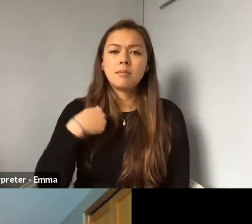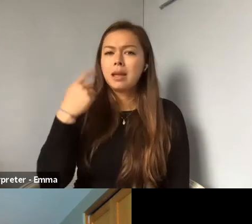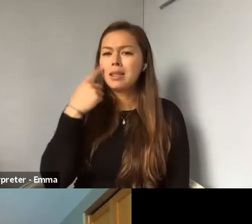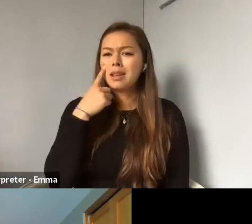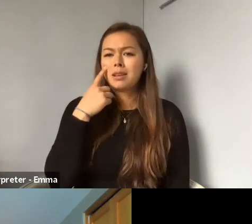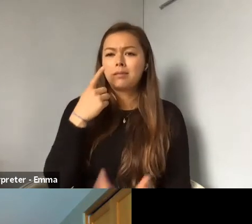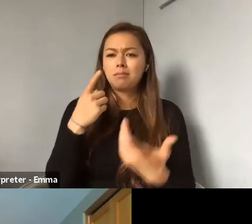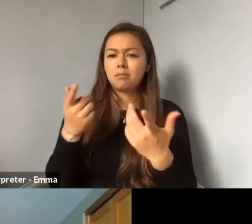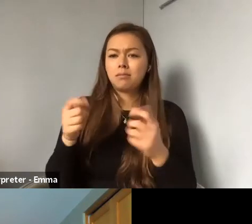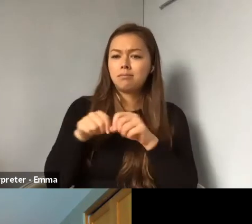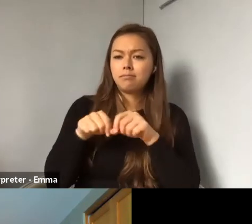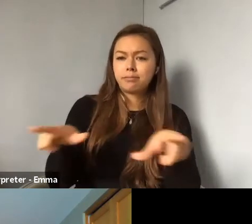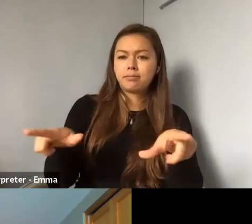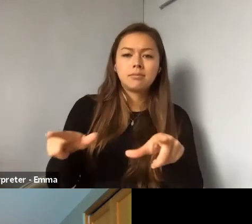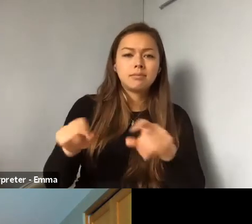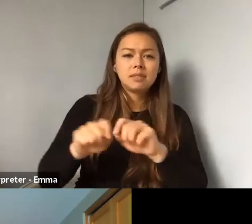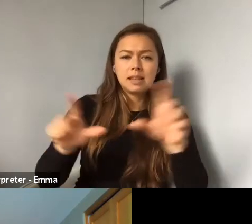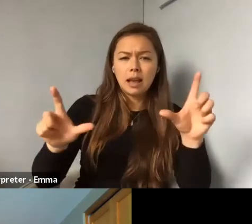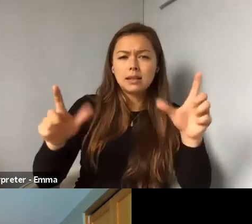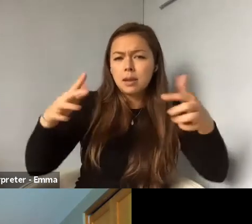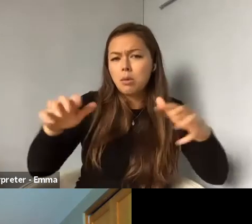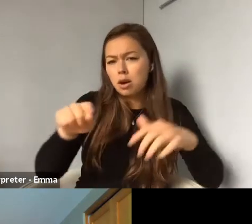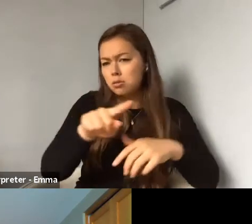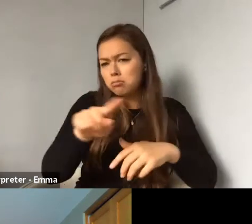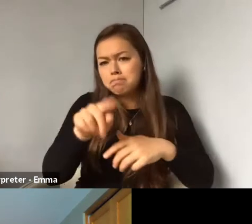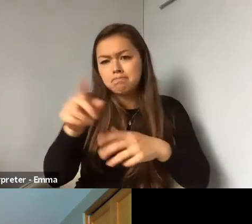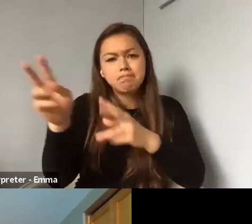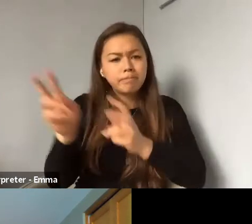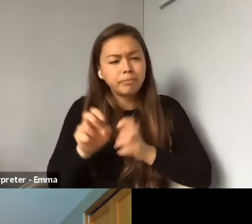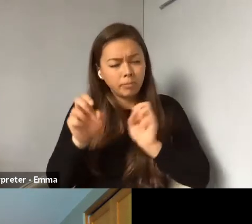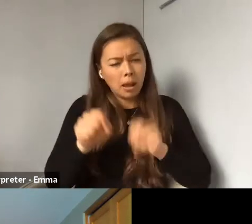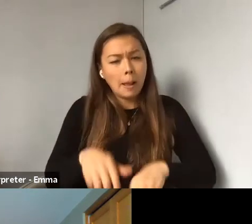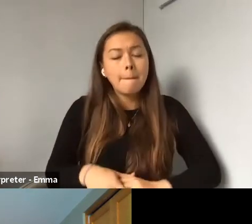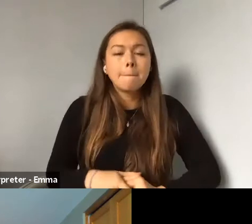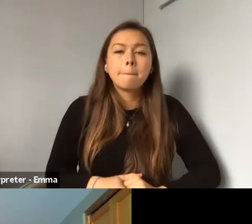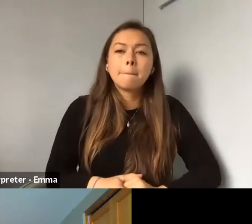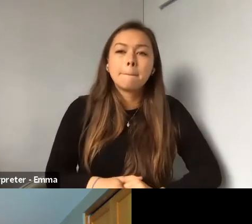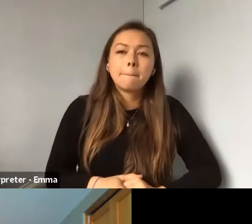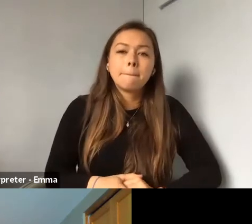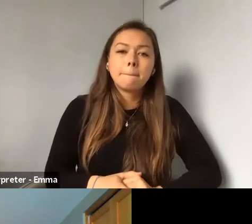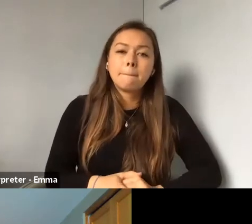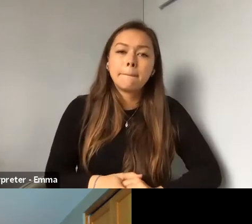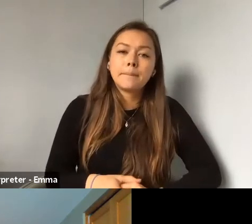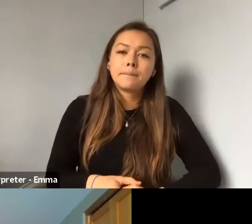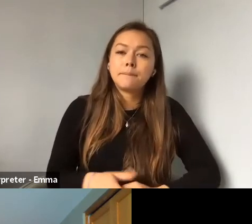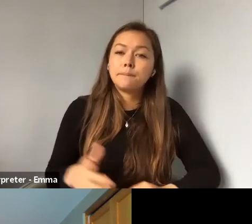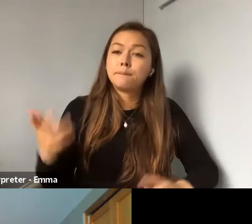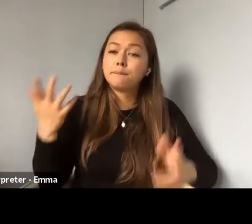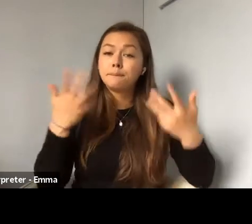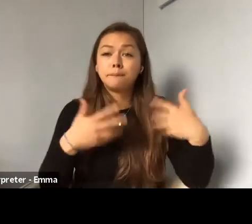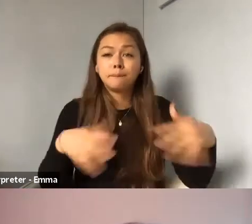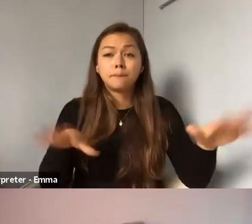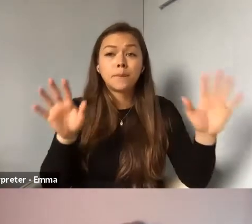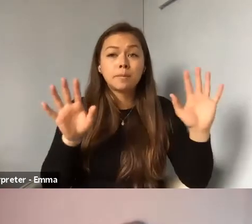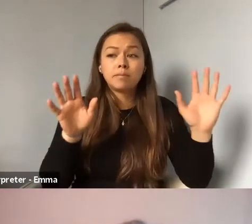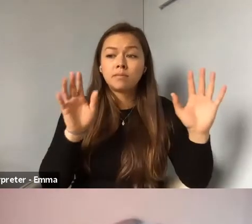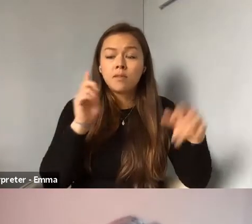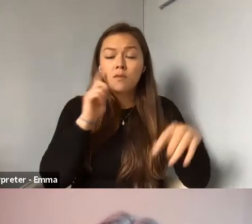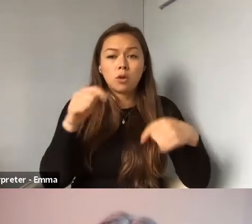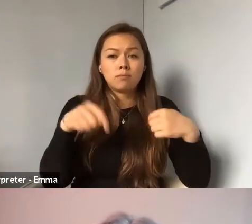slides. And so that is it for our program. And I think now